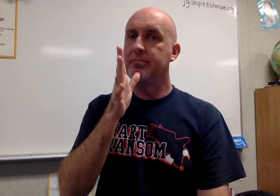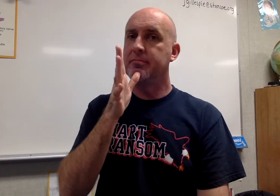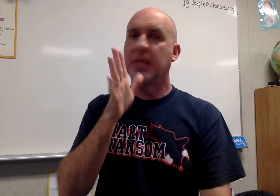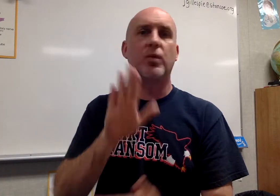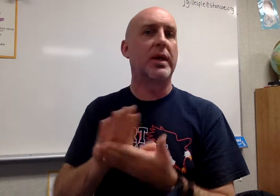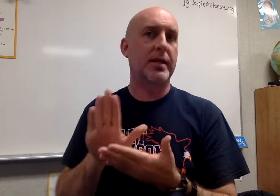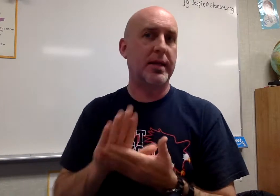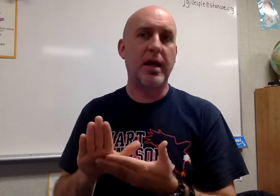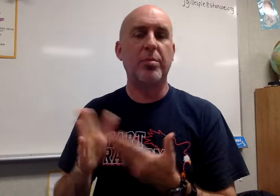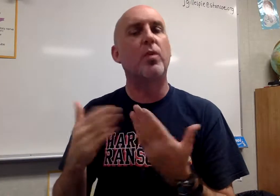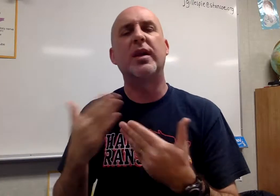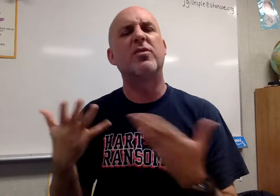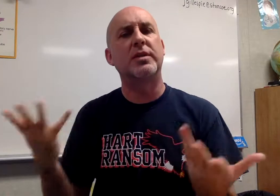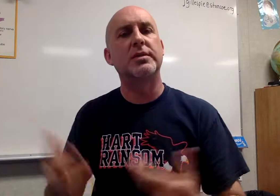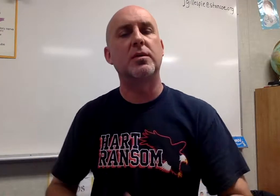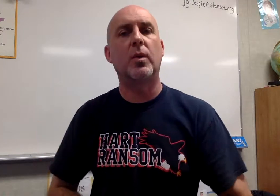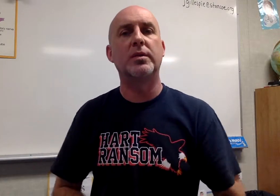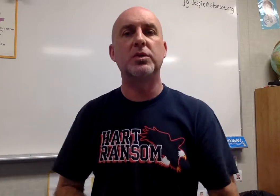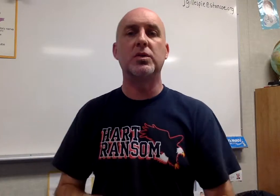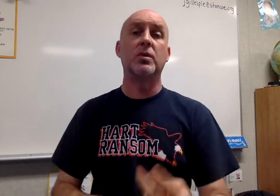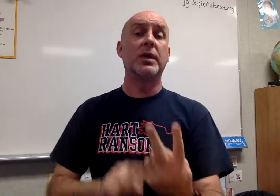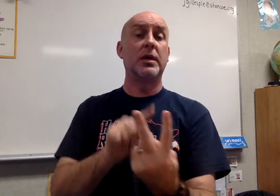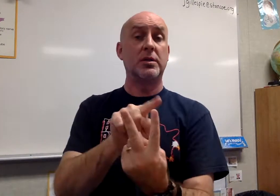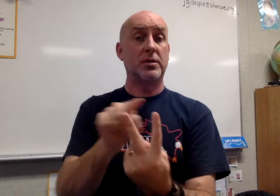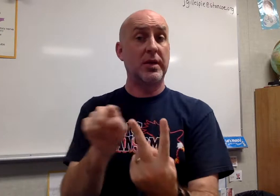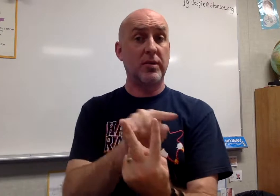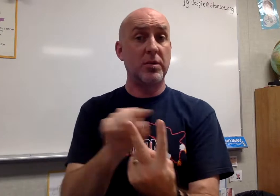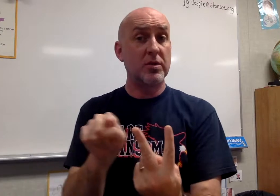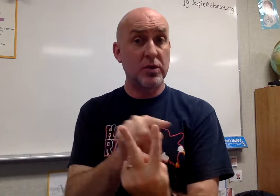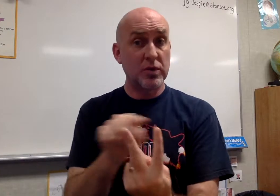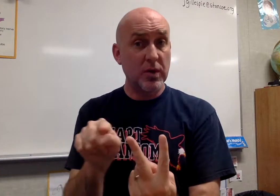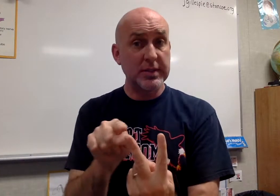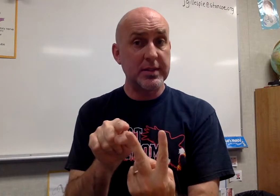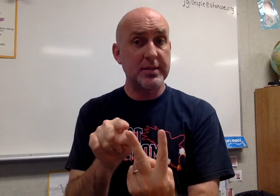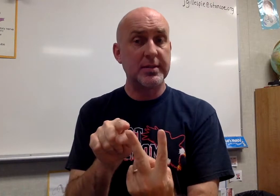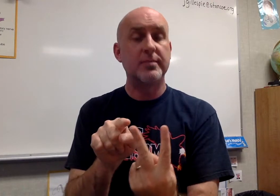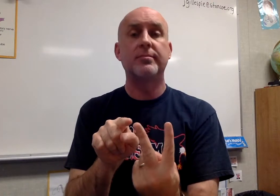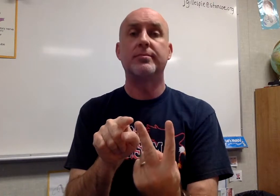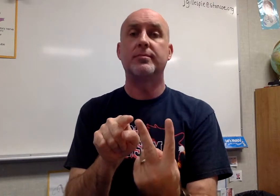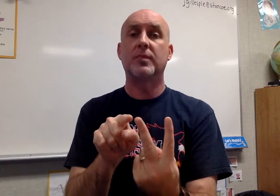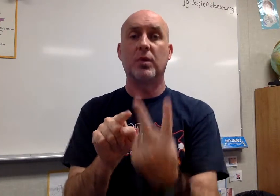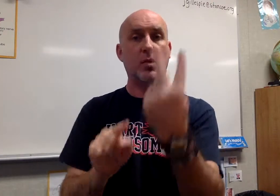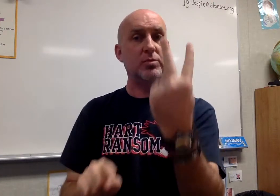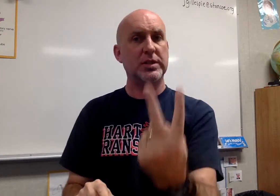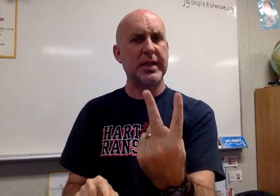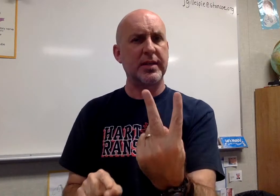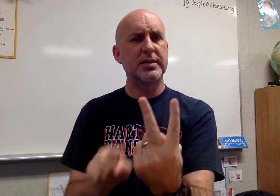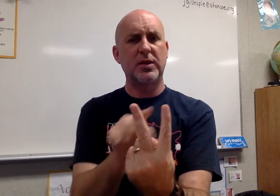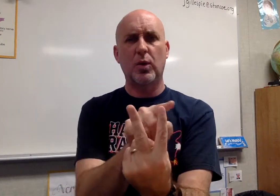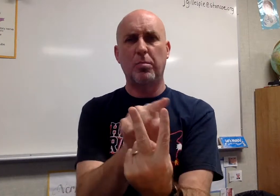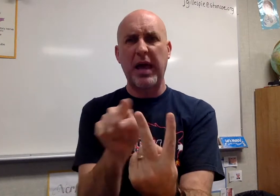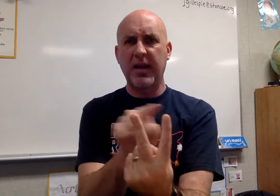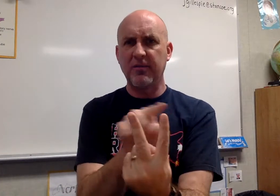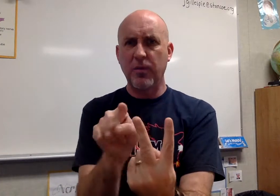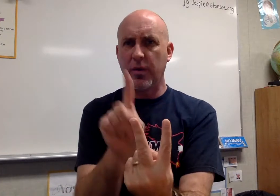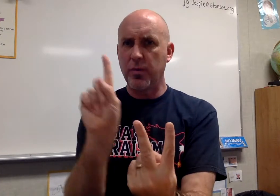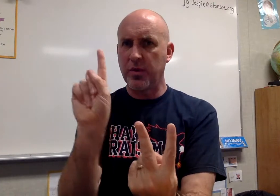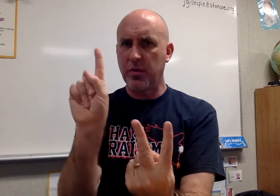and you can clean up, or whatever it is that you want them to do. So give them the two choices. Hold up just like this. Go back and forth with your